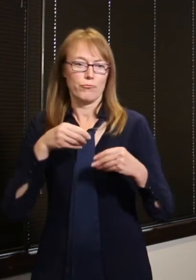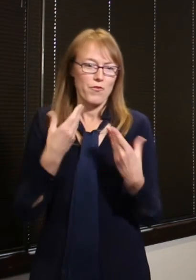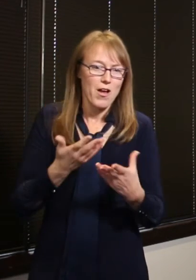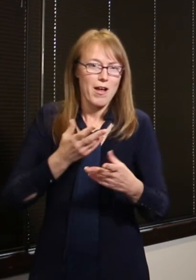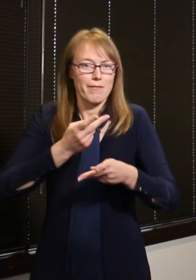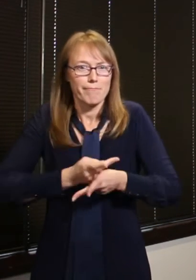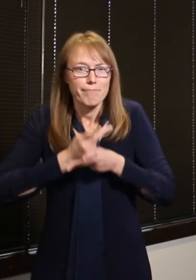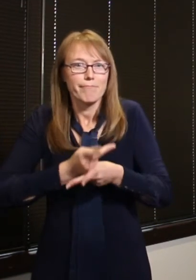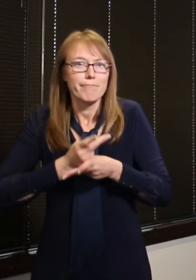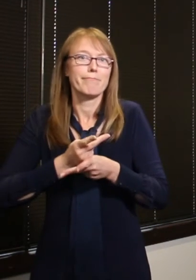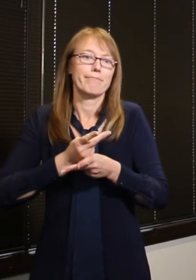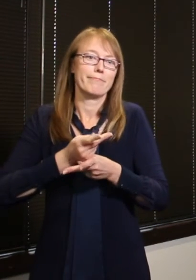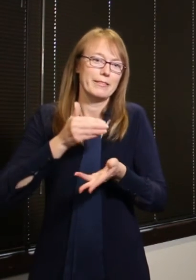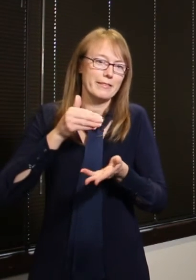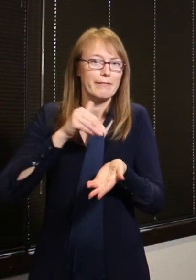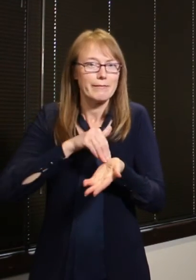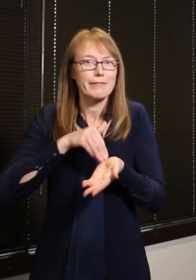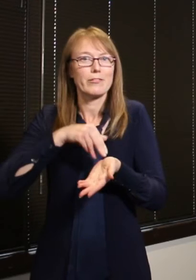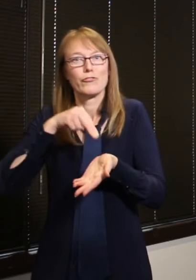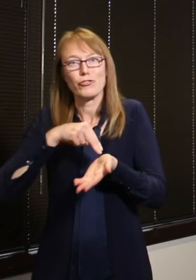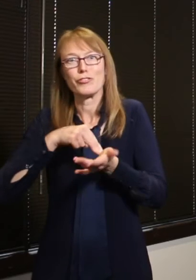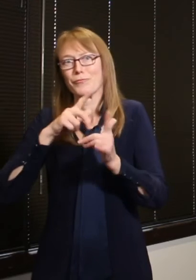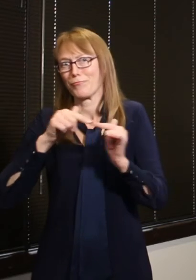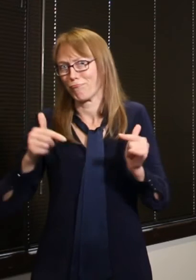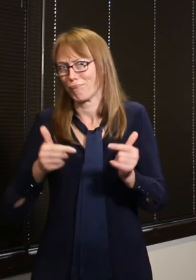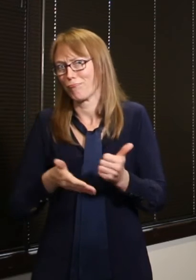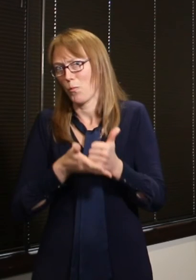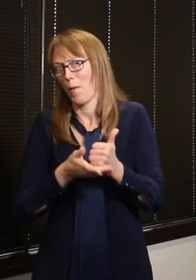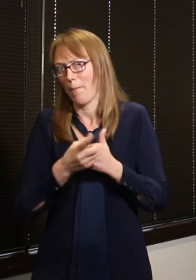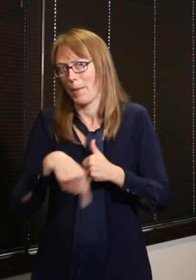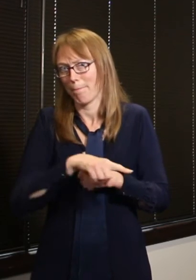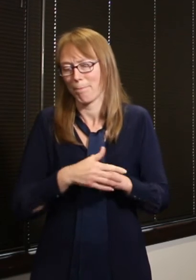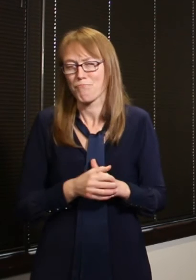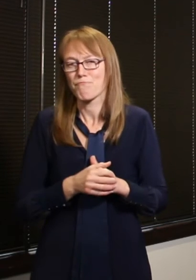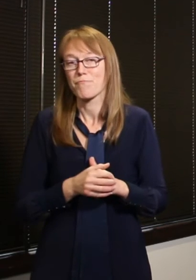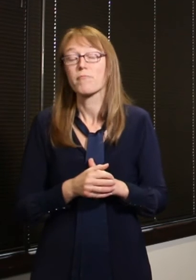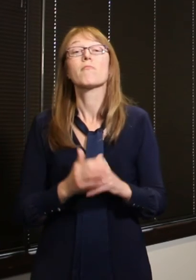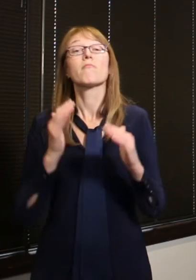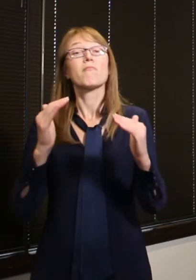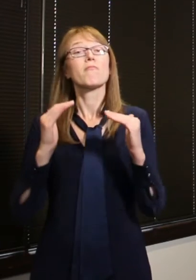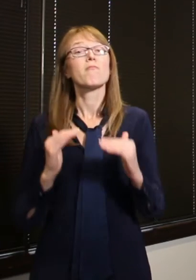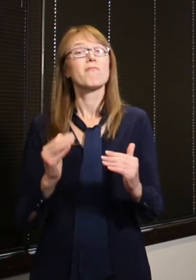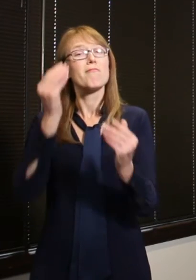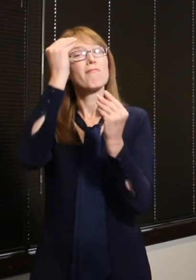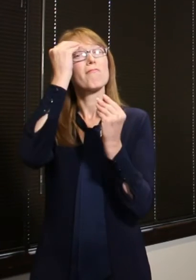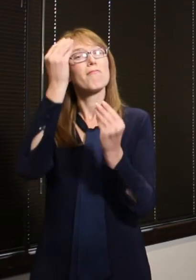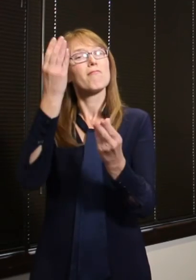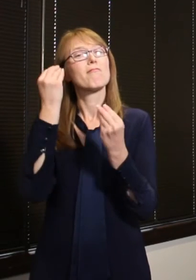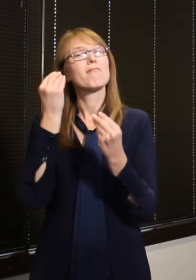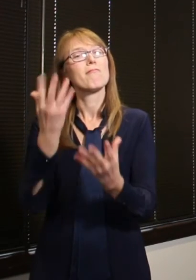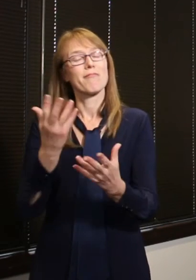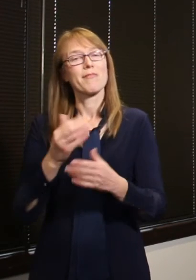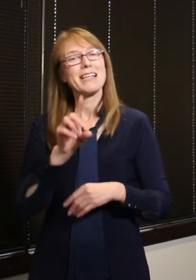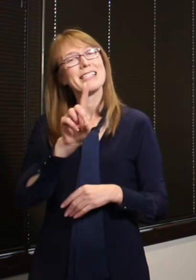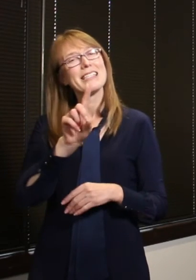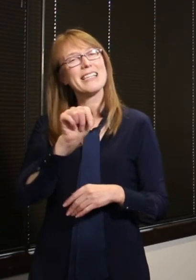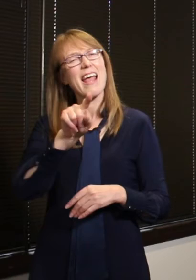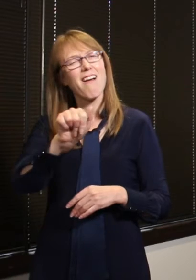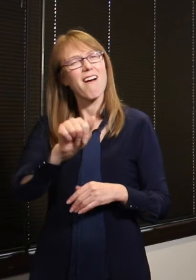from our data and to talk a little bit about what I'm sure has been a really busy